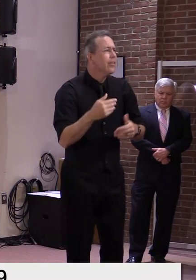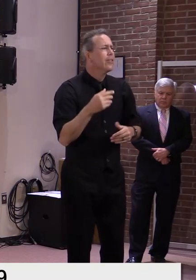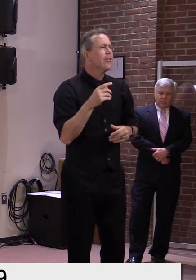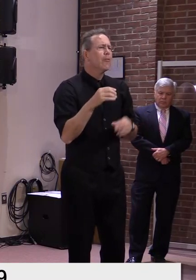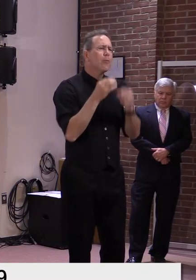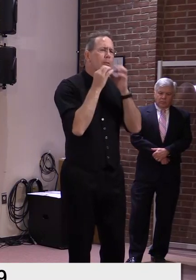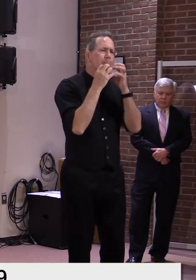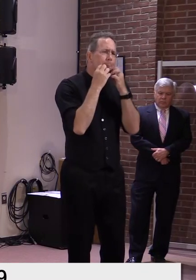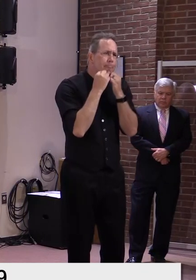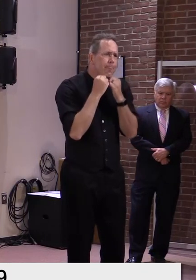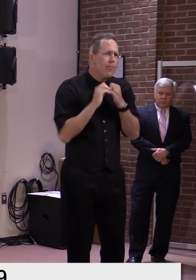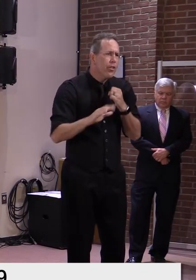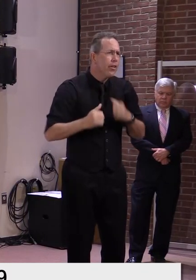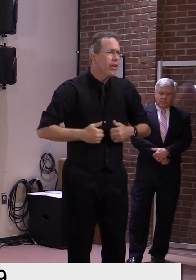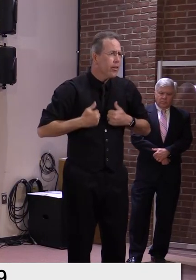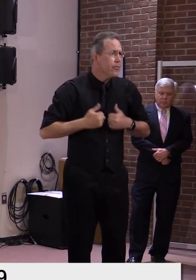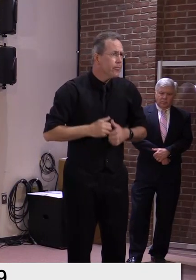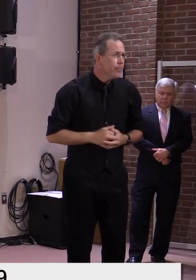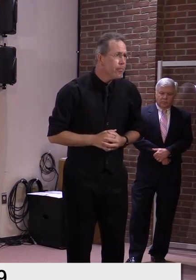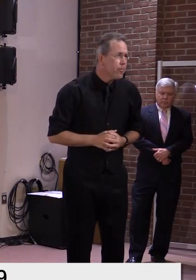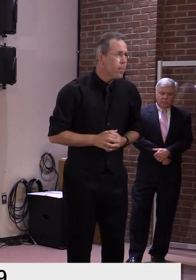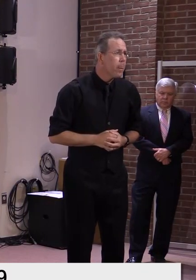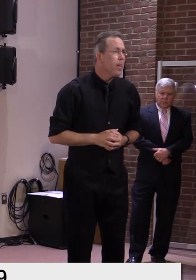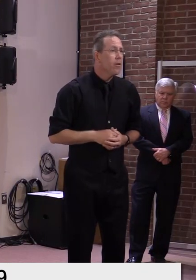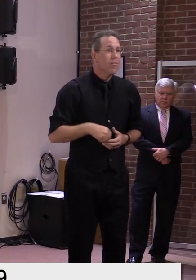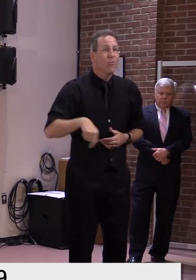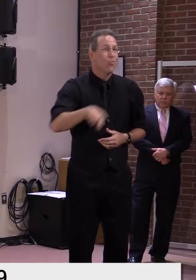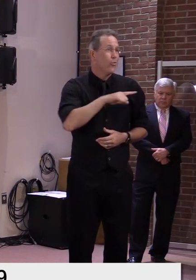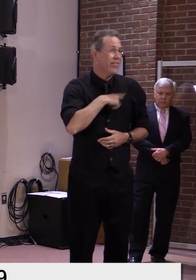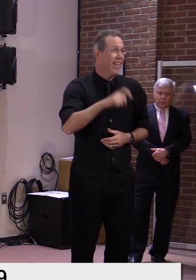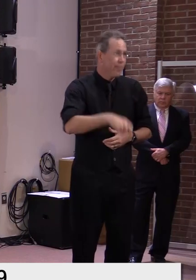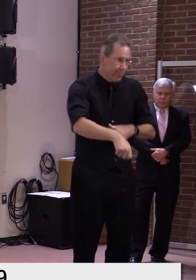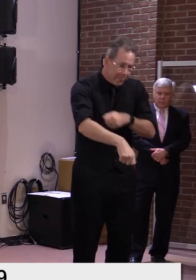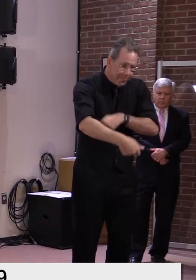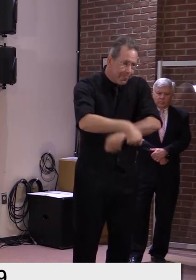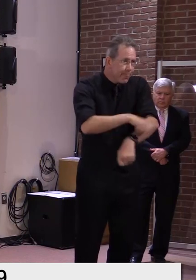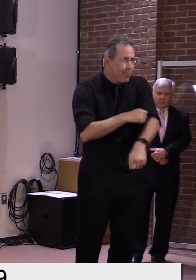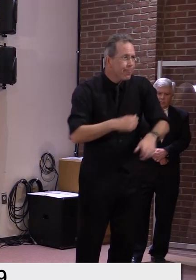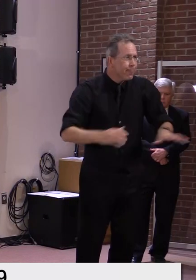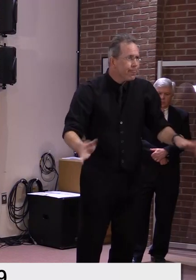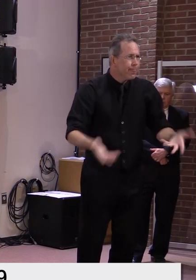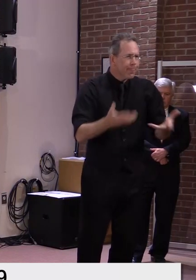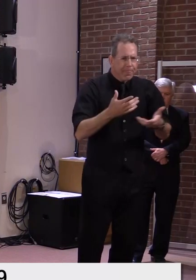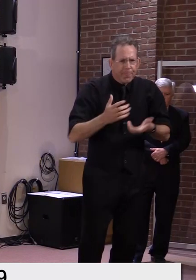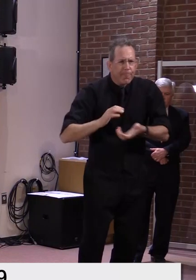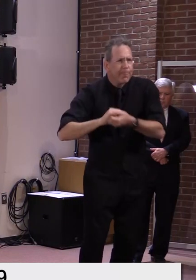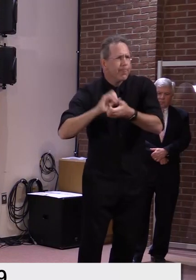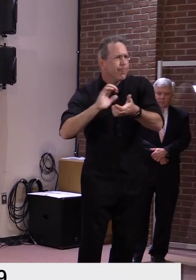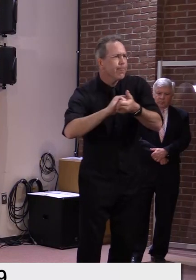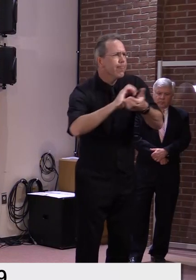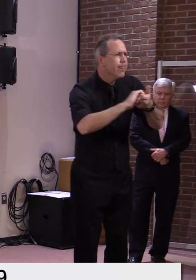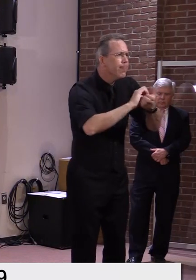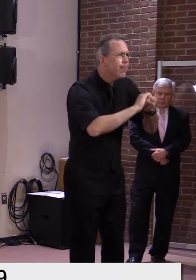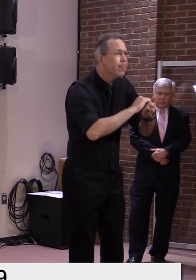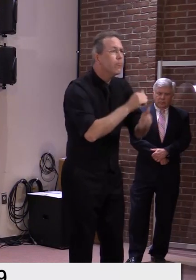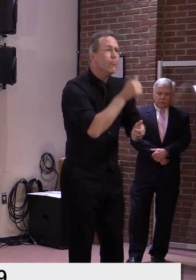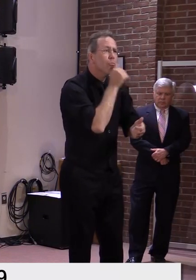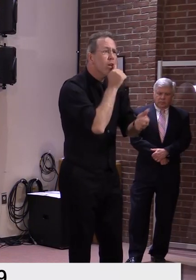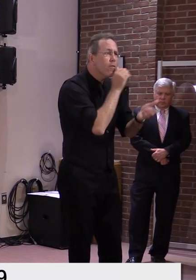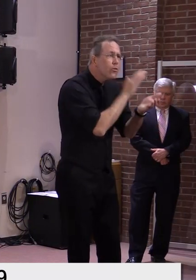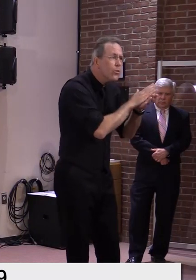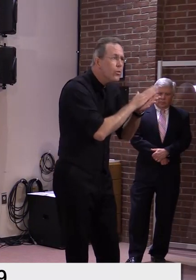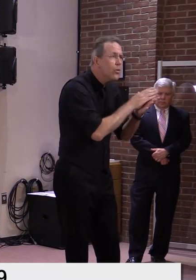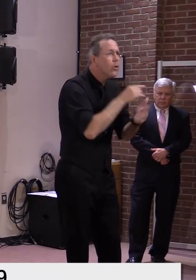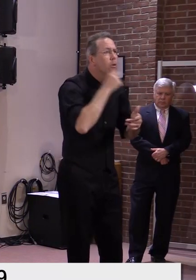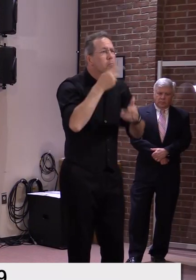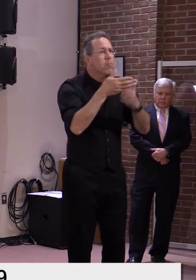great. We're rolling up our sleeves as a state, working collaboratively with both public and private partners to support